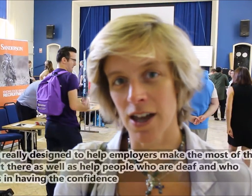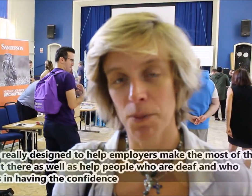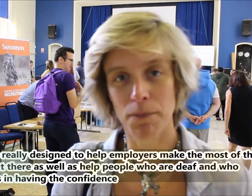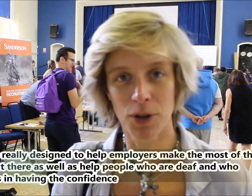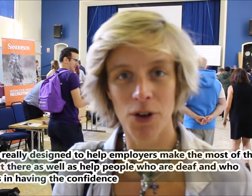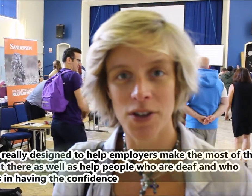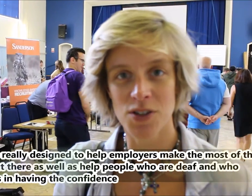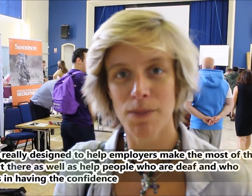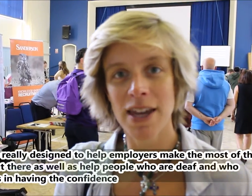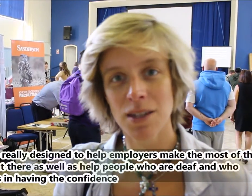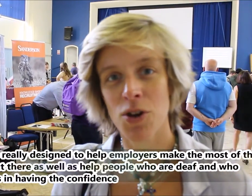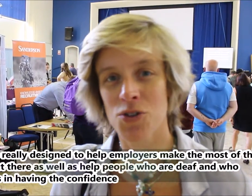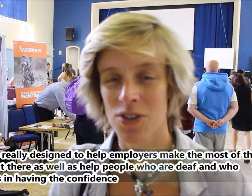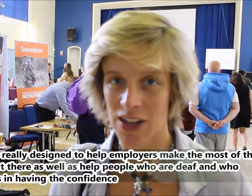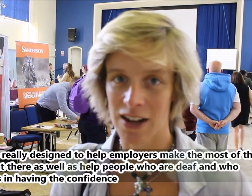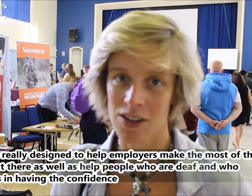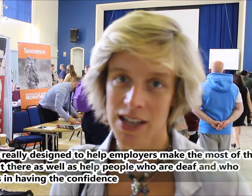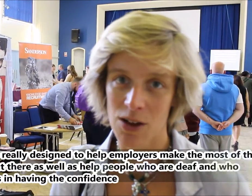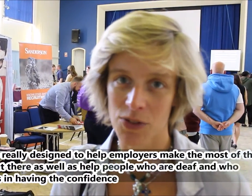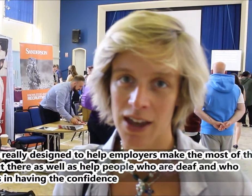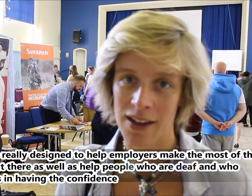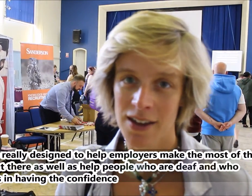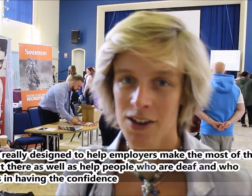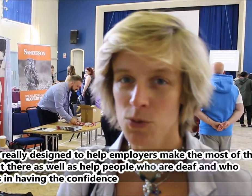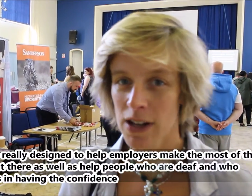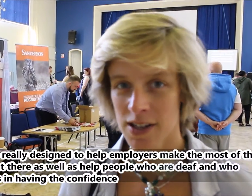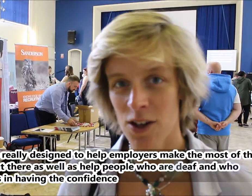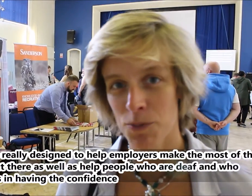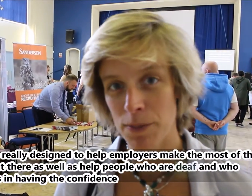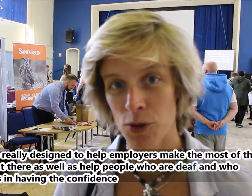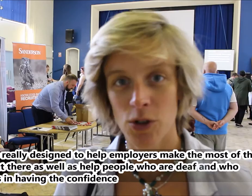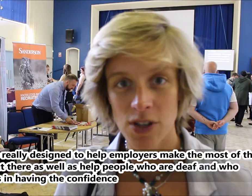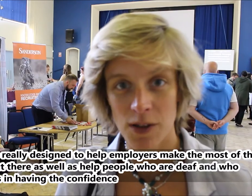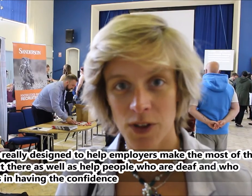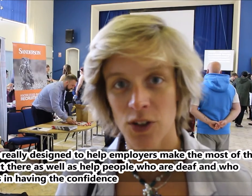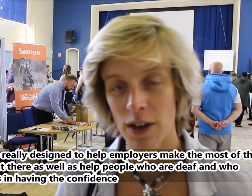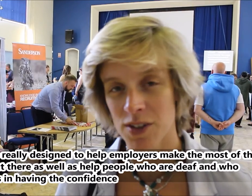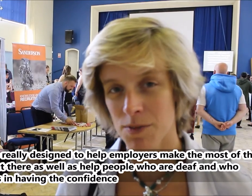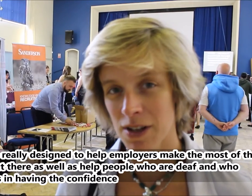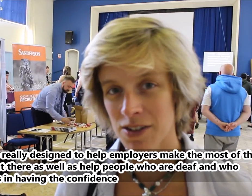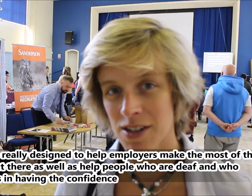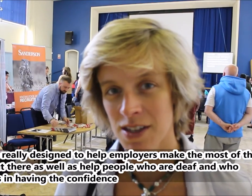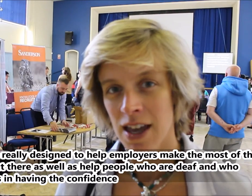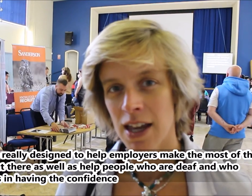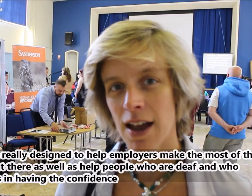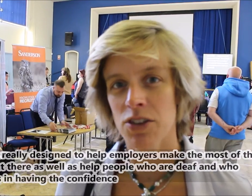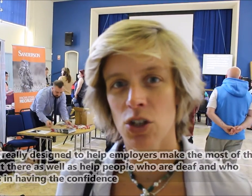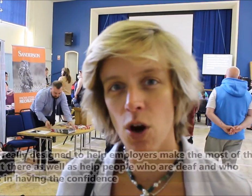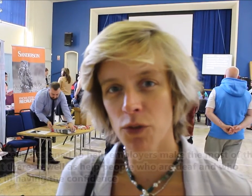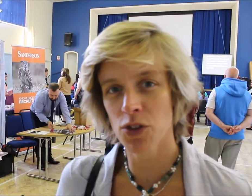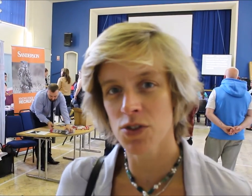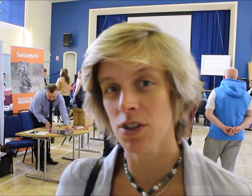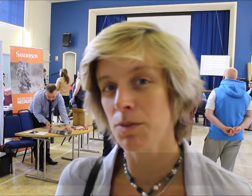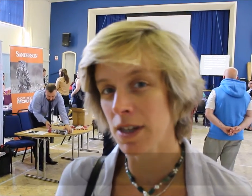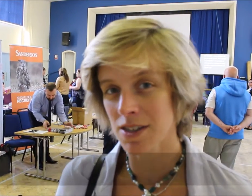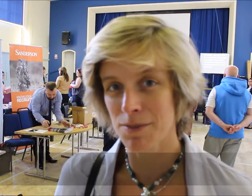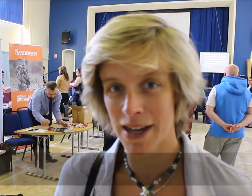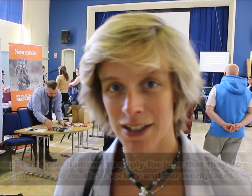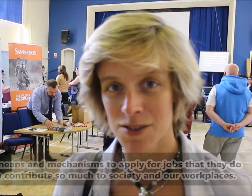help employers make the most of the talent that's out there, as well as help people who are deaf and have disabilities in having the confidence and the means and the mechanisms